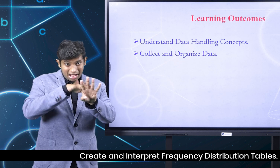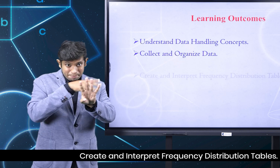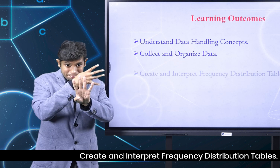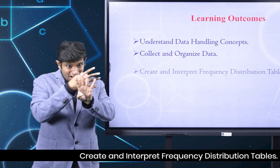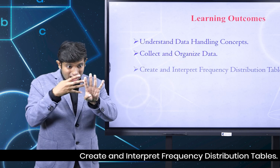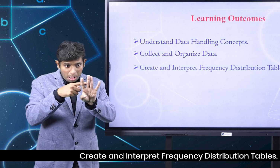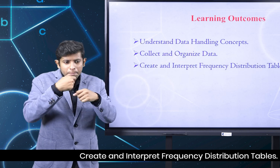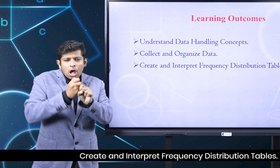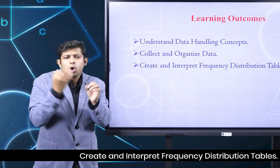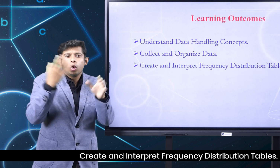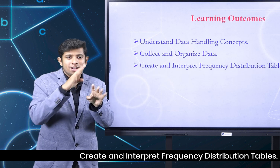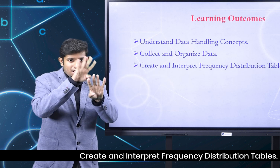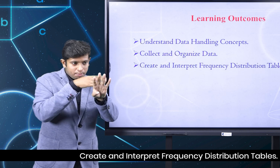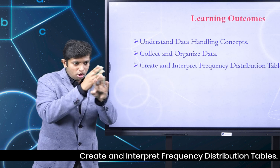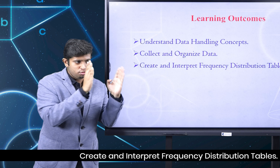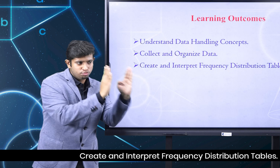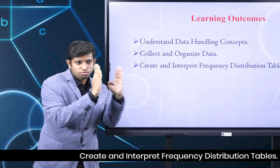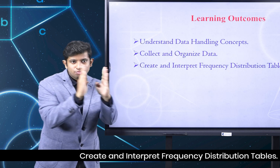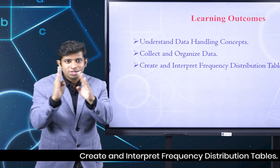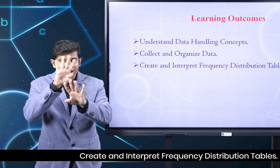create and interpret frequency distribution tables.